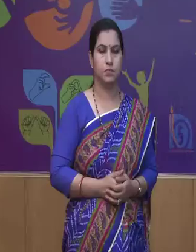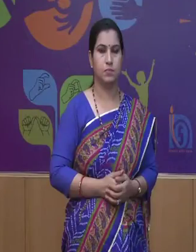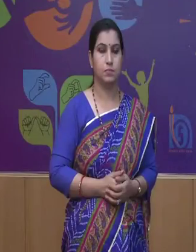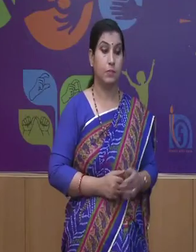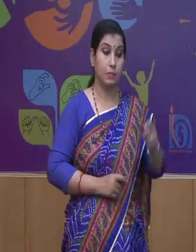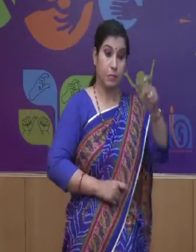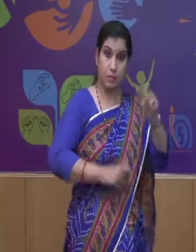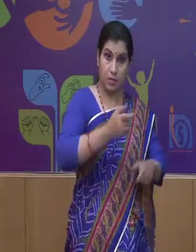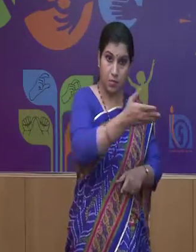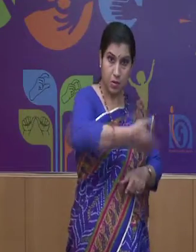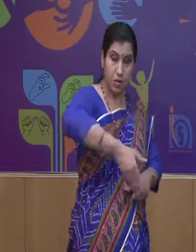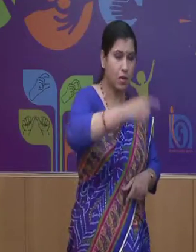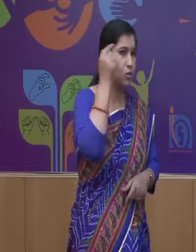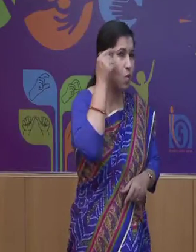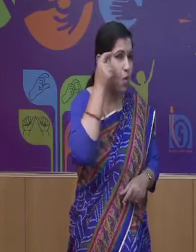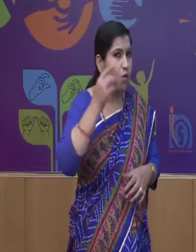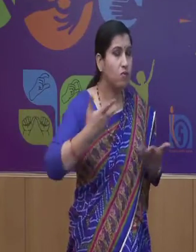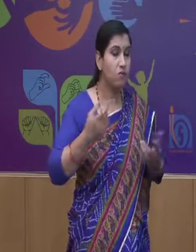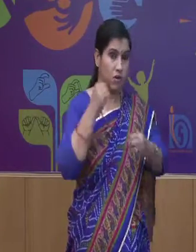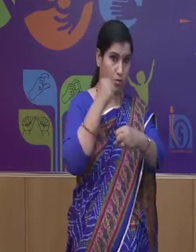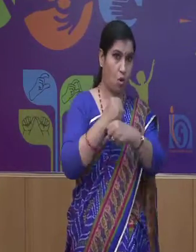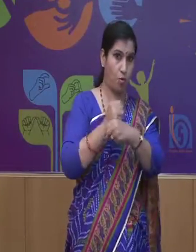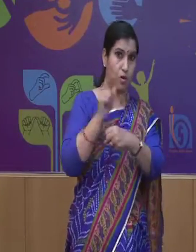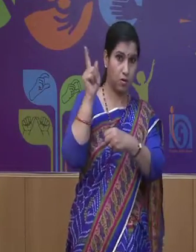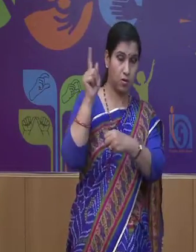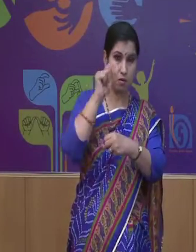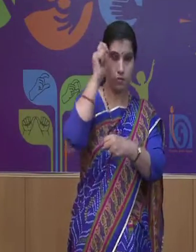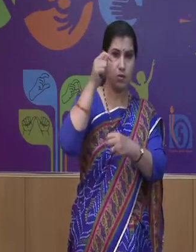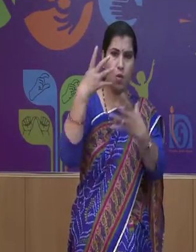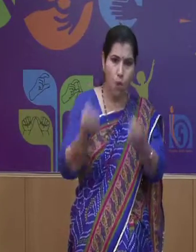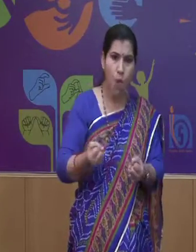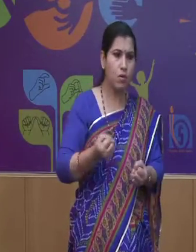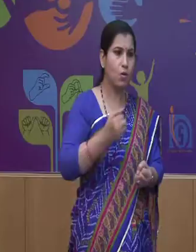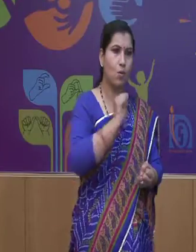The people thought that the government wanted them to convert